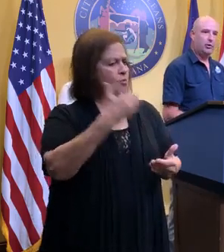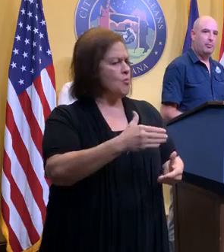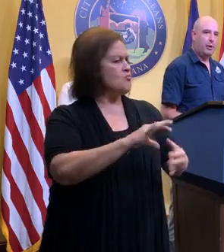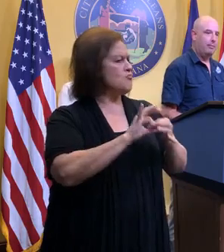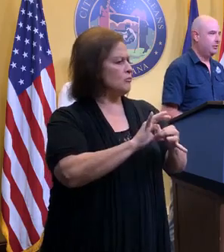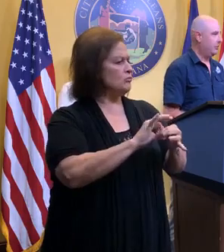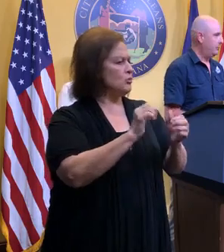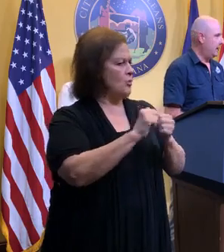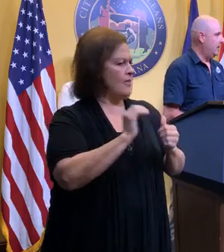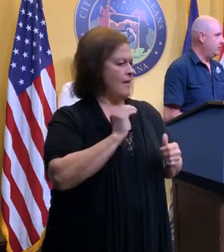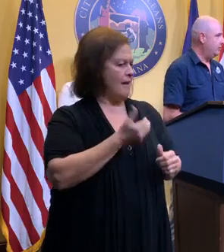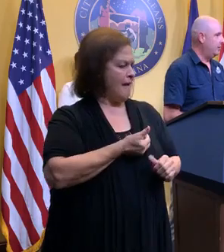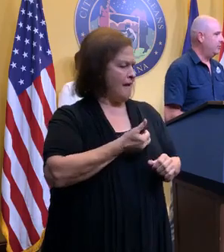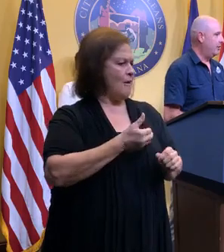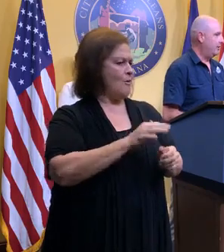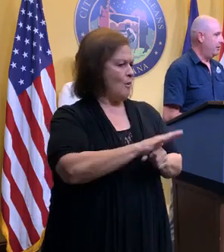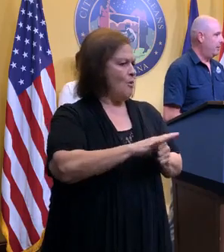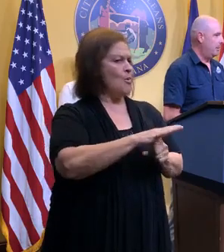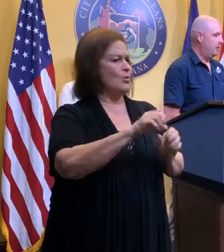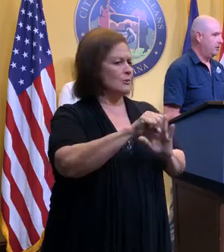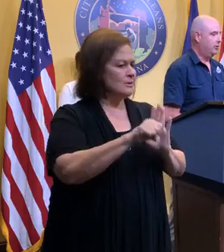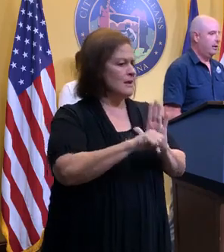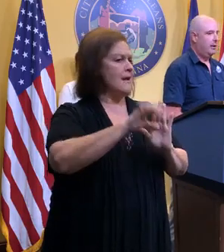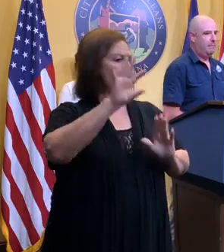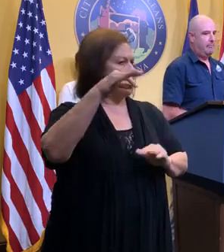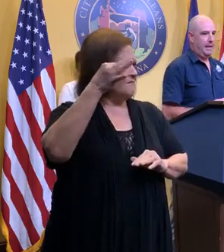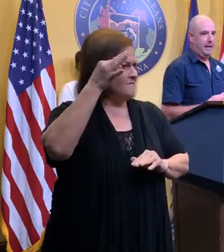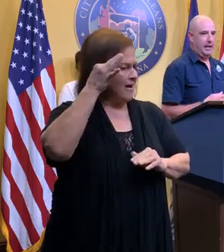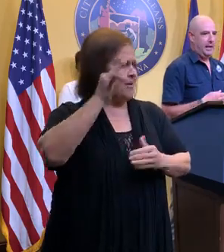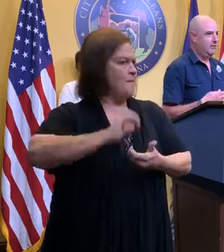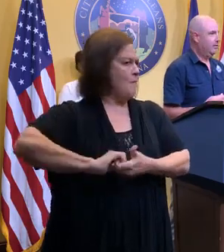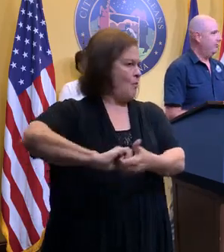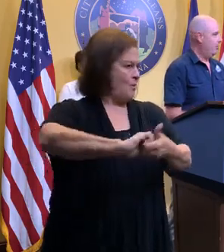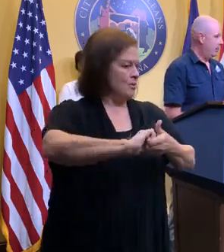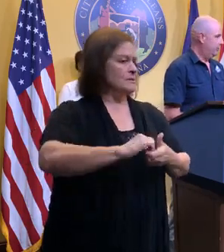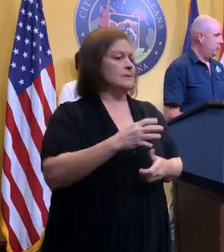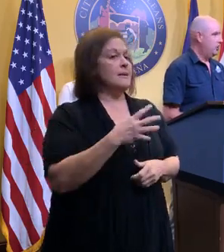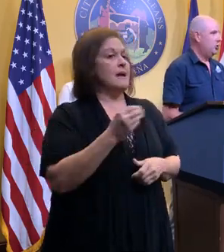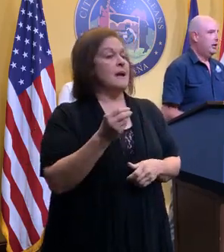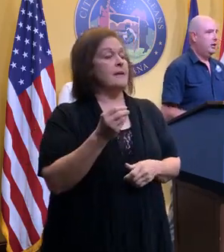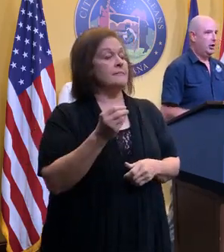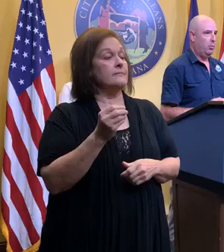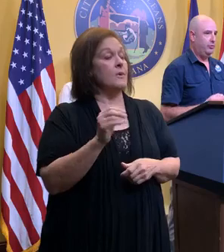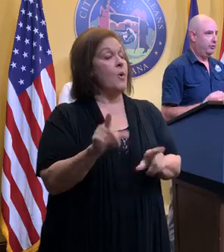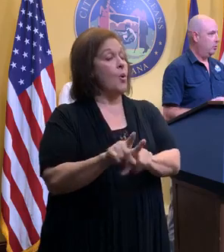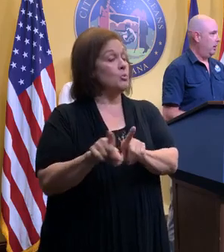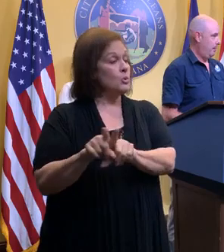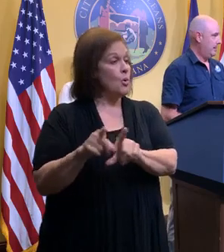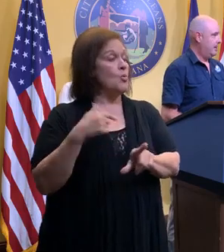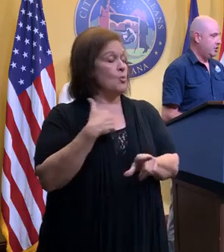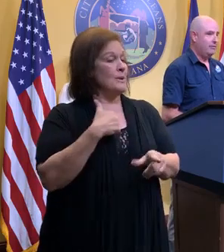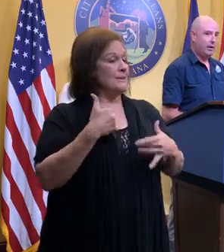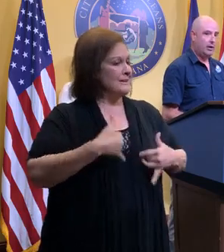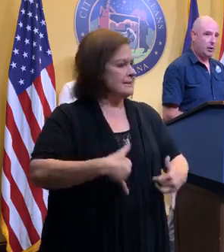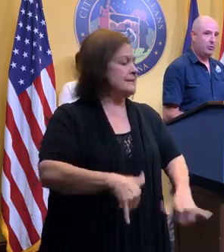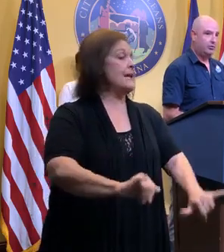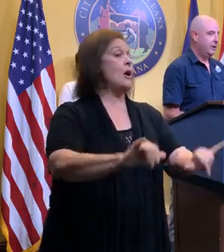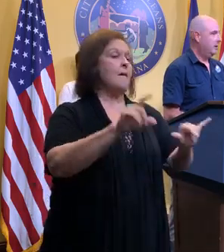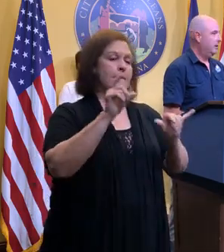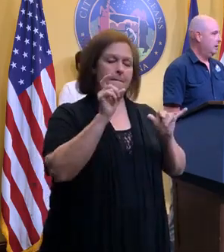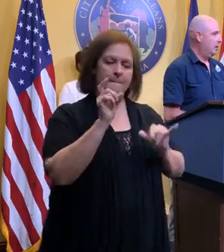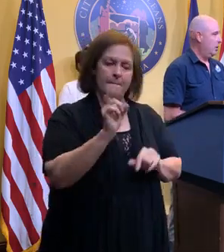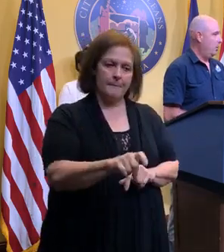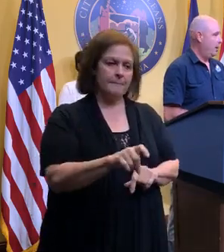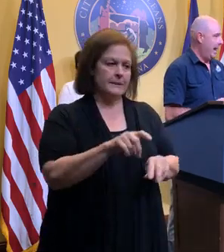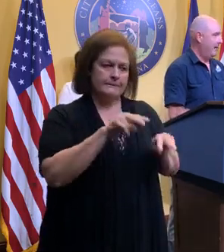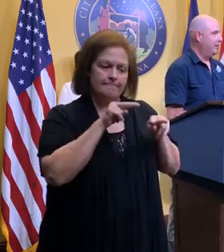with our local departments, our state agencies, and our federal partners. And even for this, which, you know, we still want to pay attention very